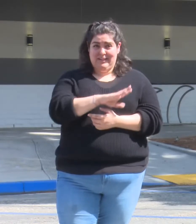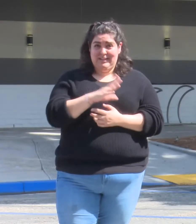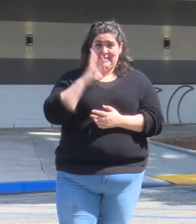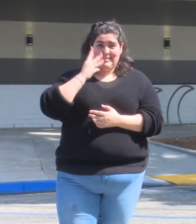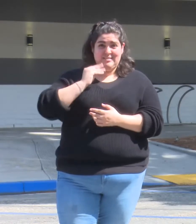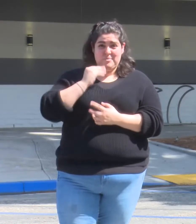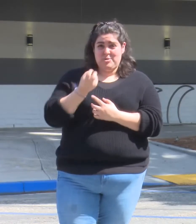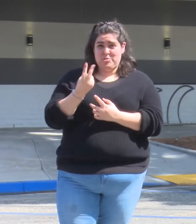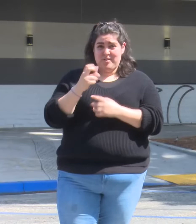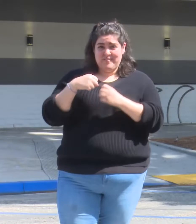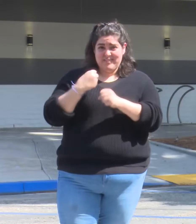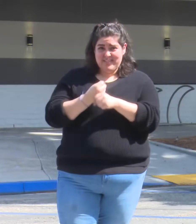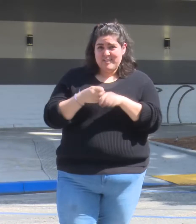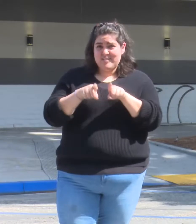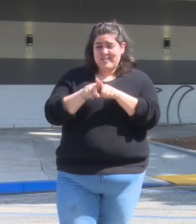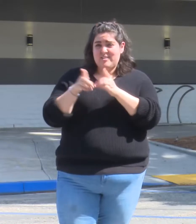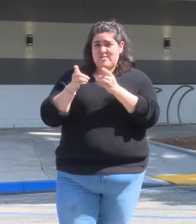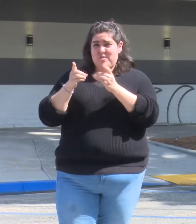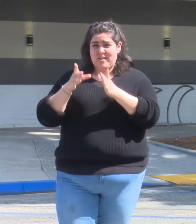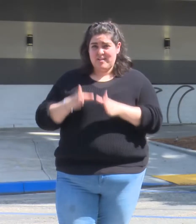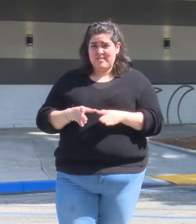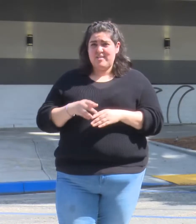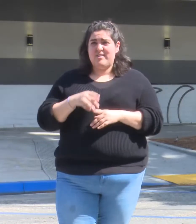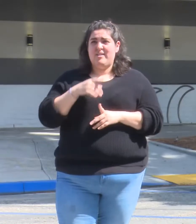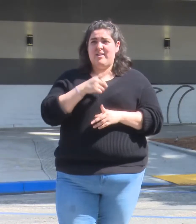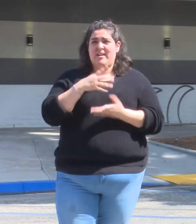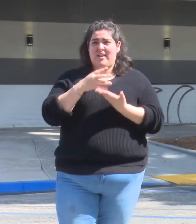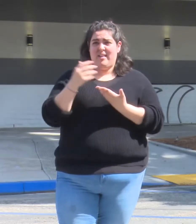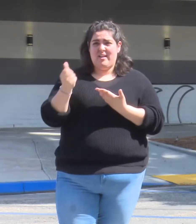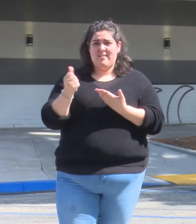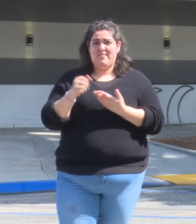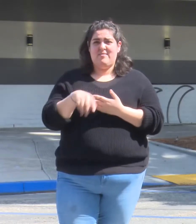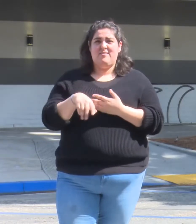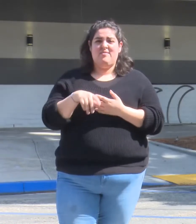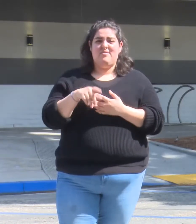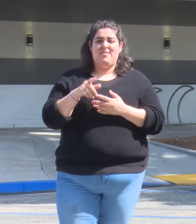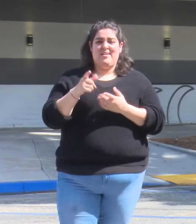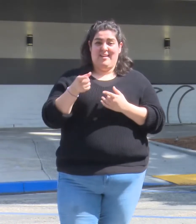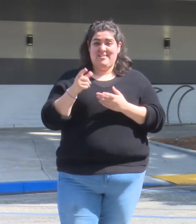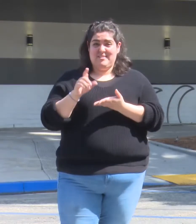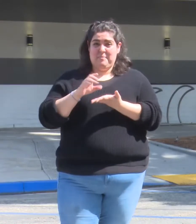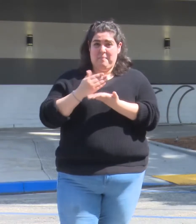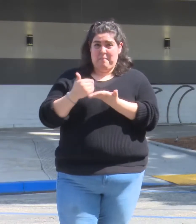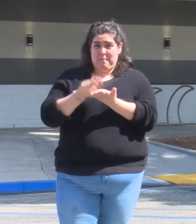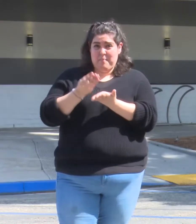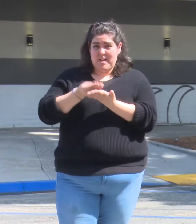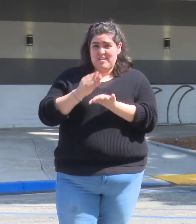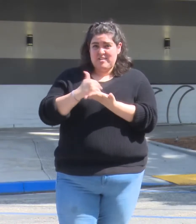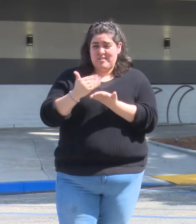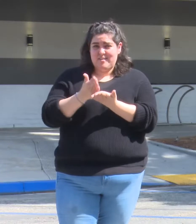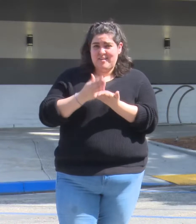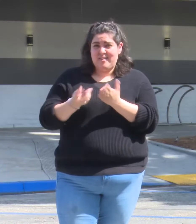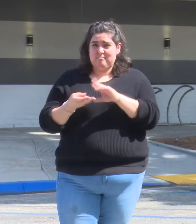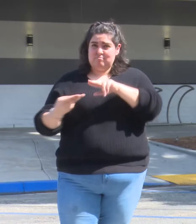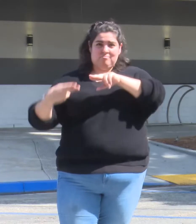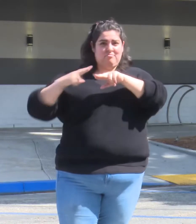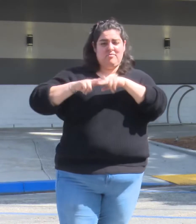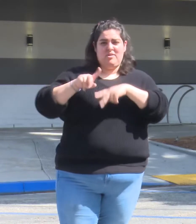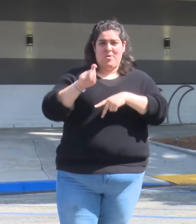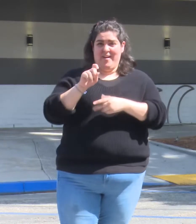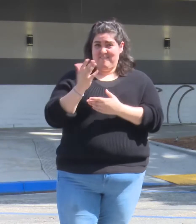director, he left with a budget of $115 million and many services. Ron,